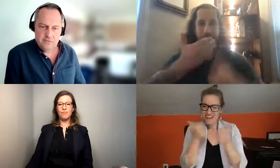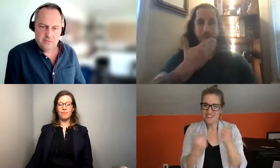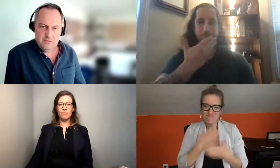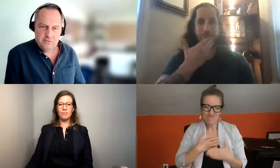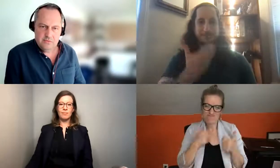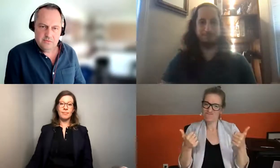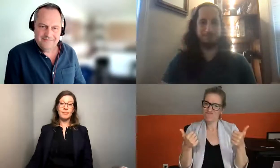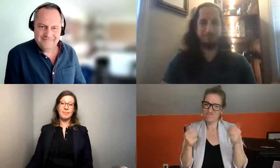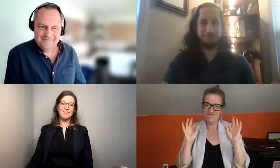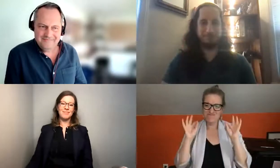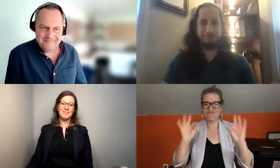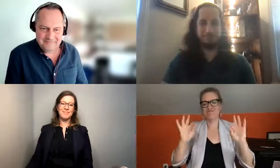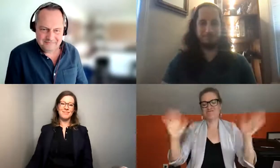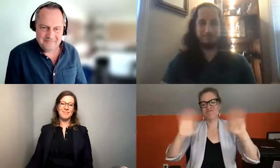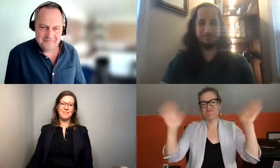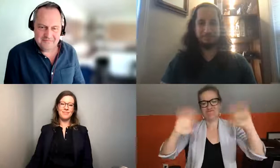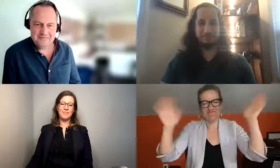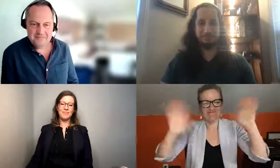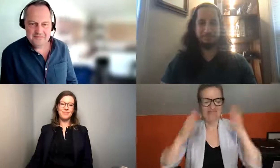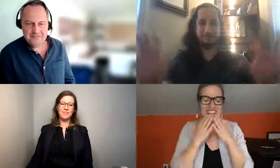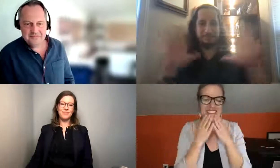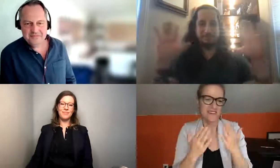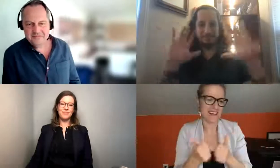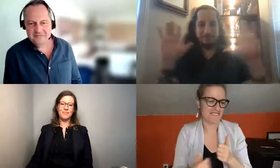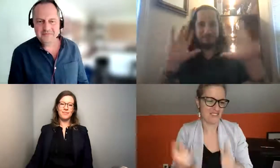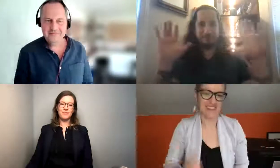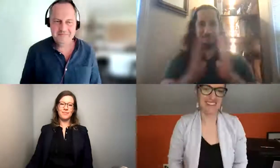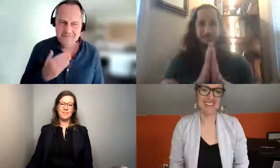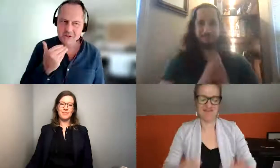from all of these experts. So thank you so much for participating. Thank you for being